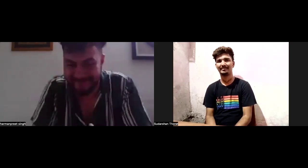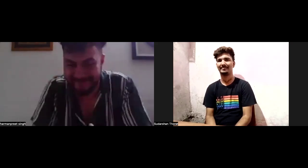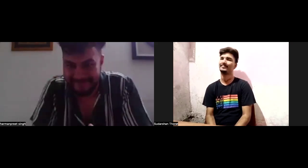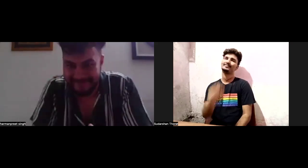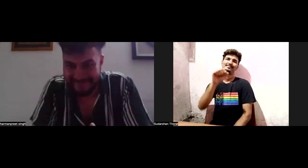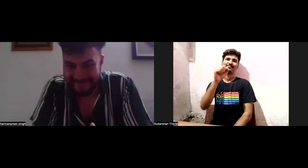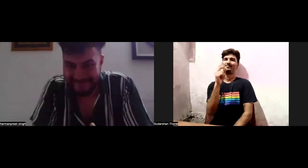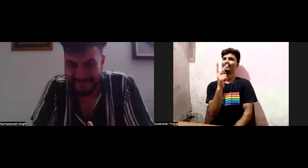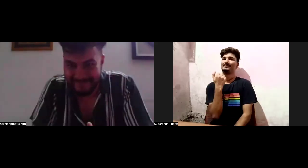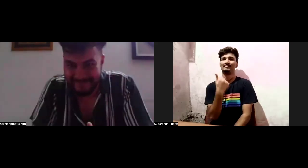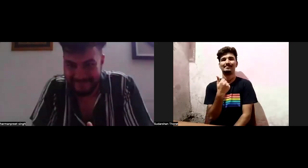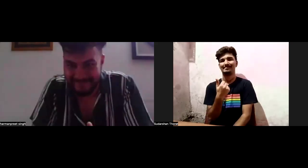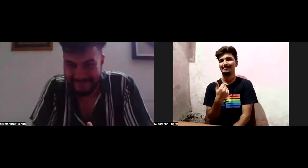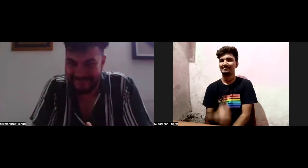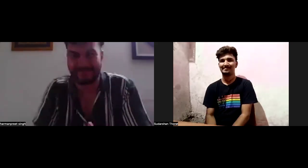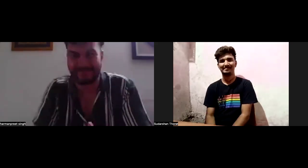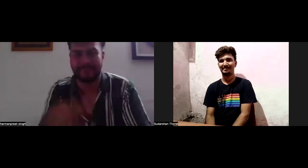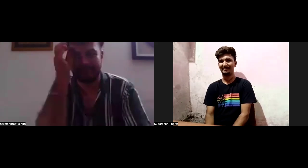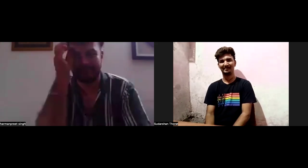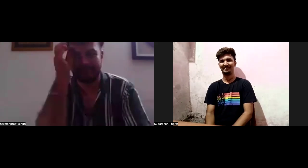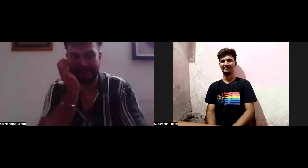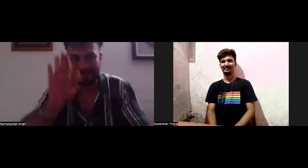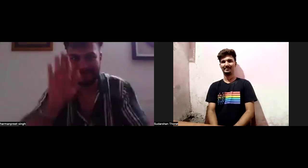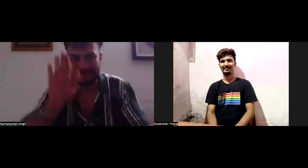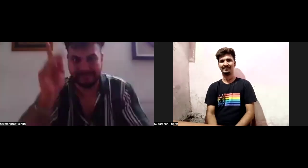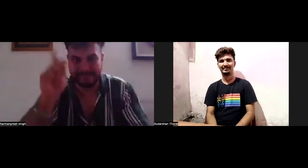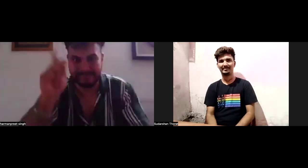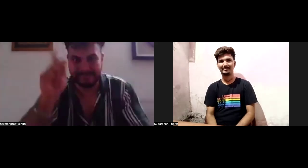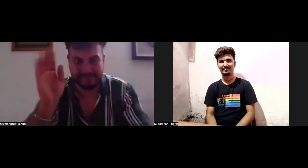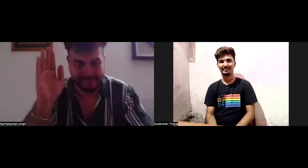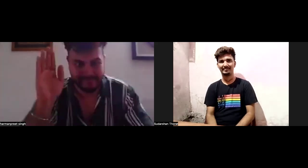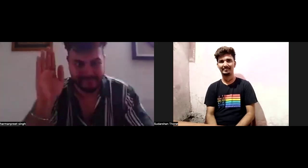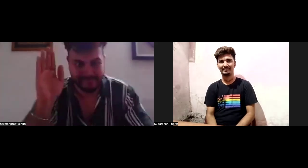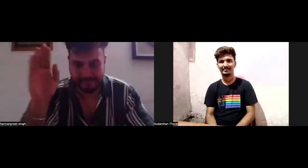you from the audience, we will spotlight you again.